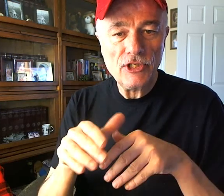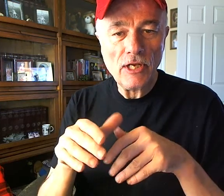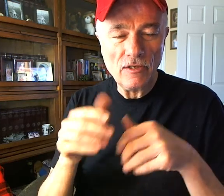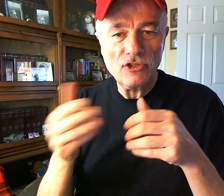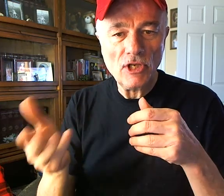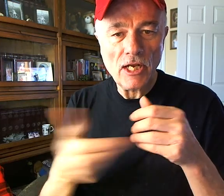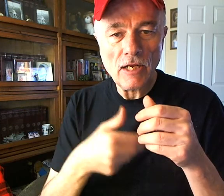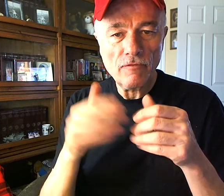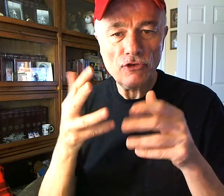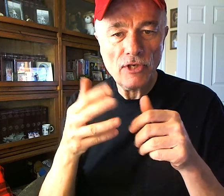Ooh. Nice.